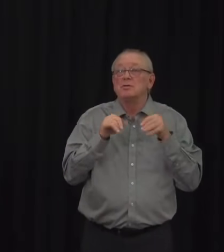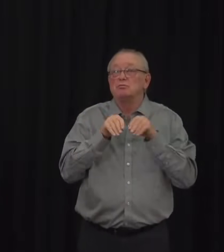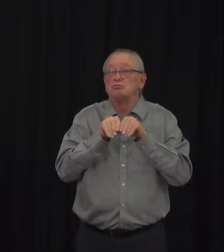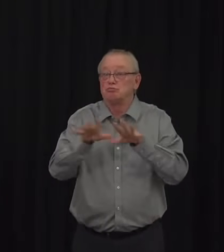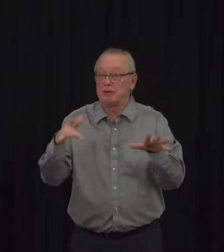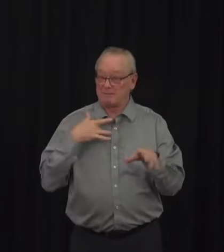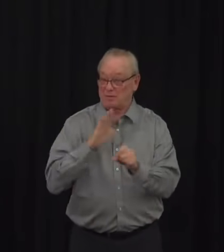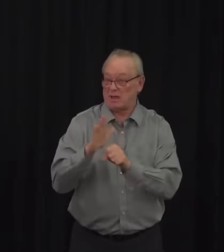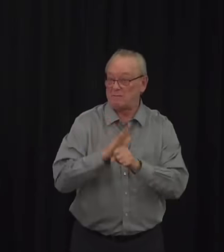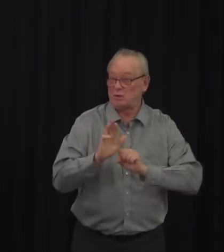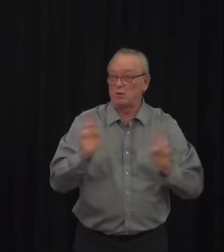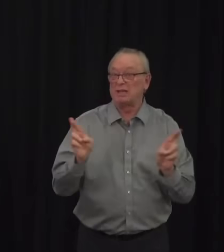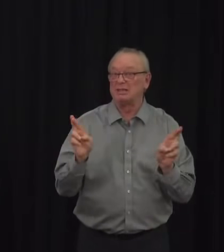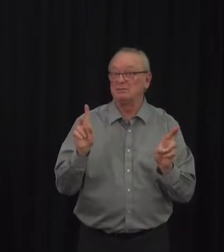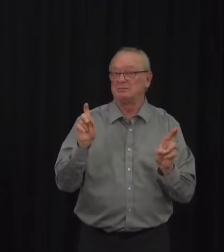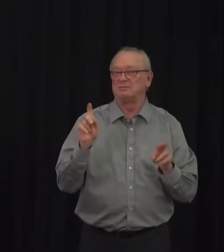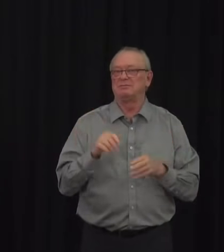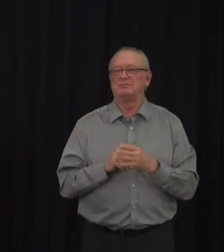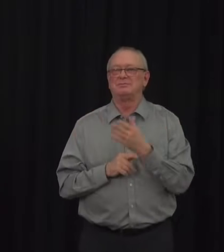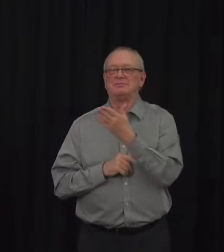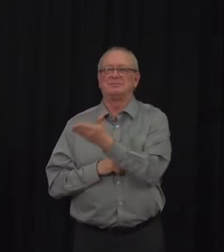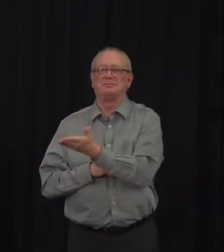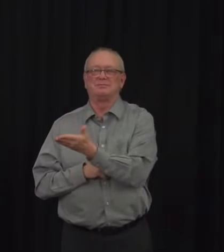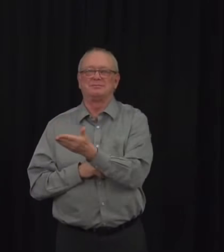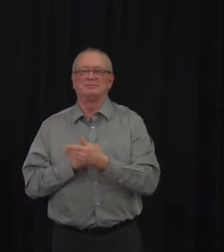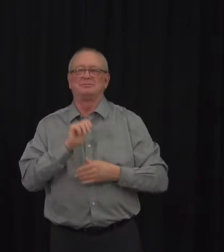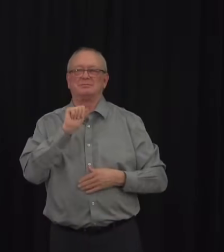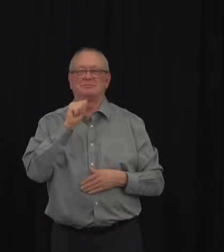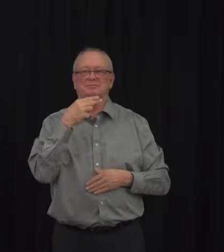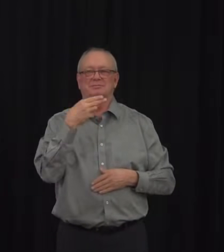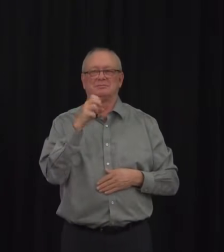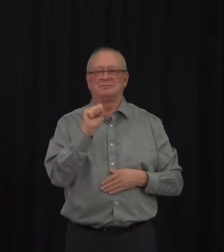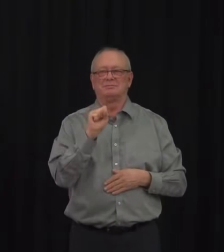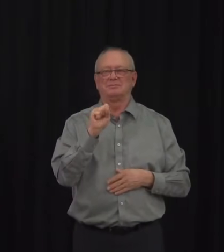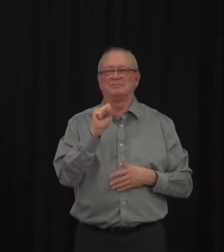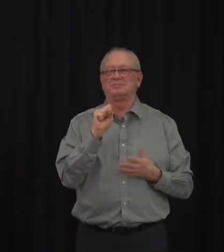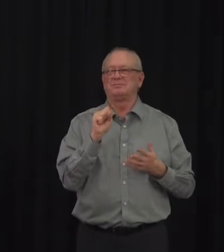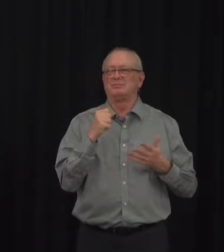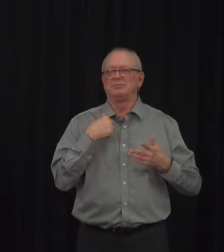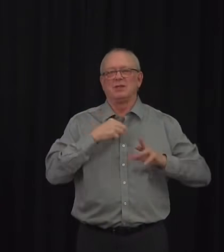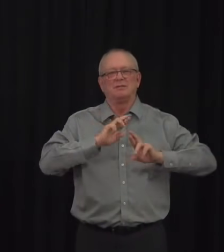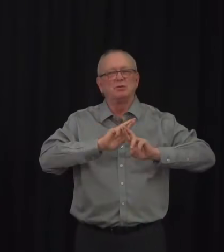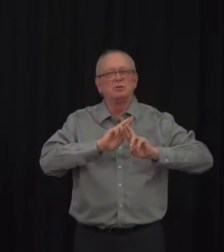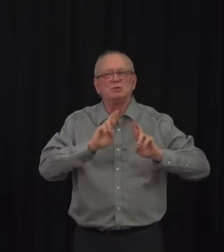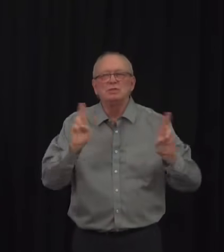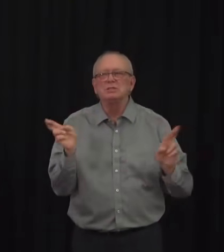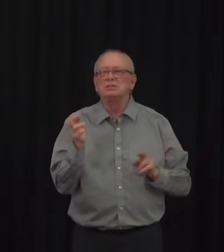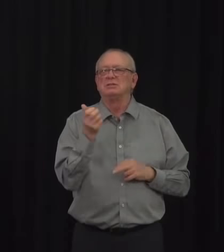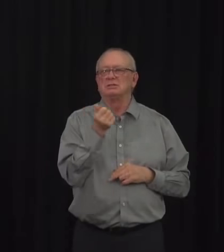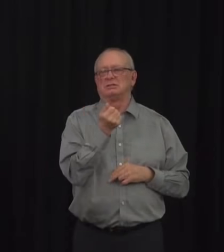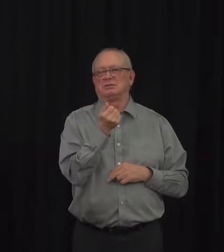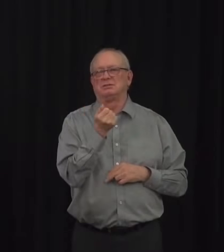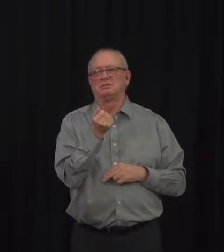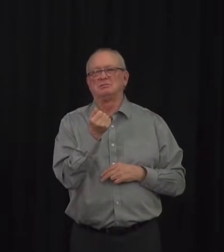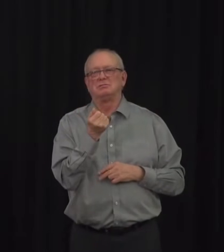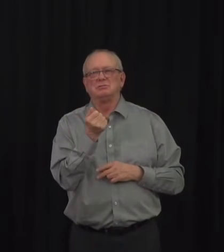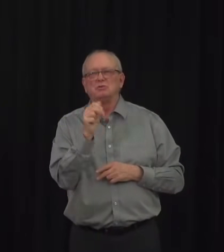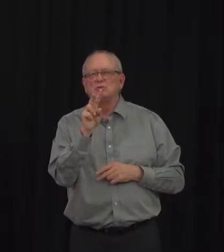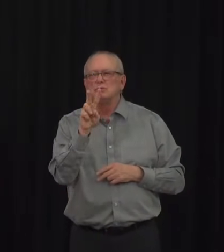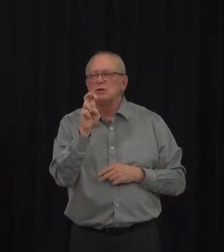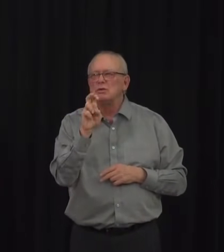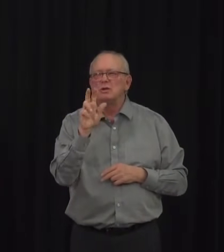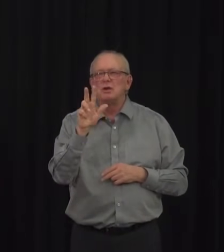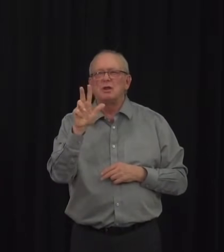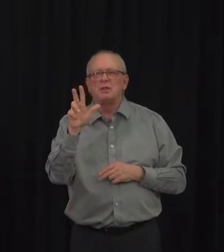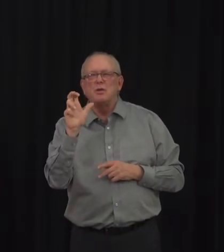Alberta Health Services has always had a suite of several hundred ICU beds, and the number of 70 was